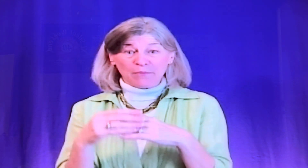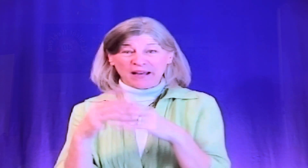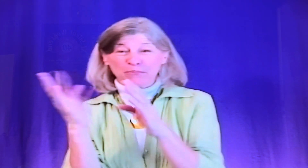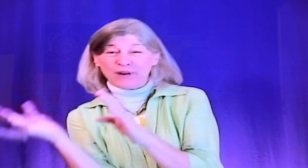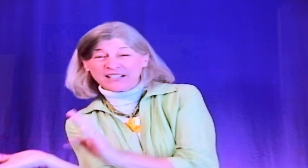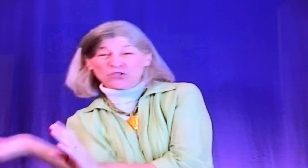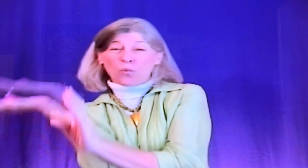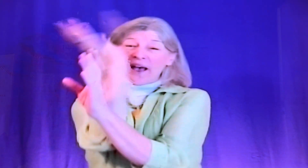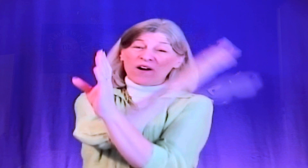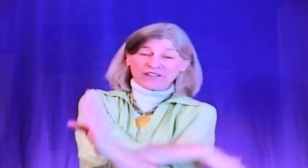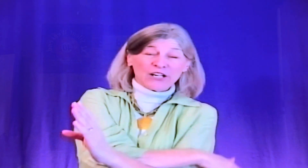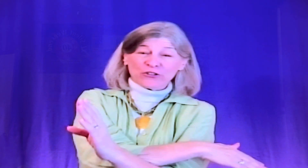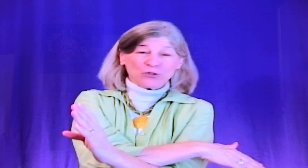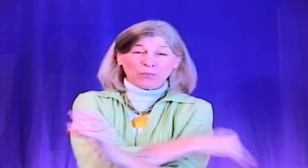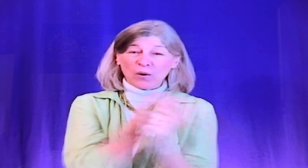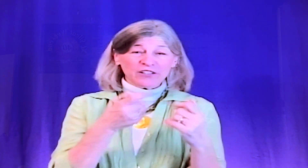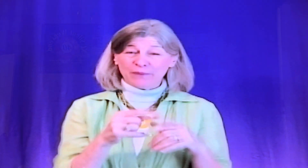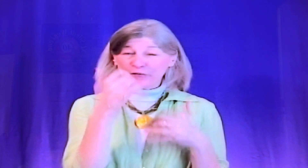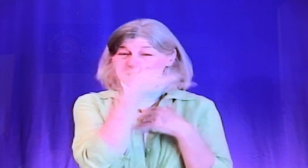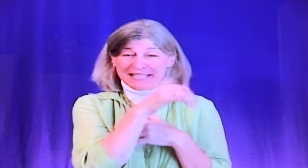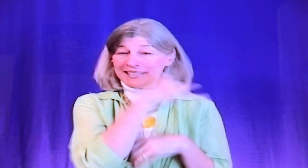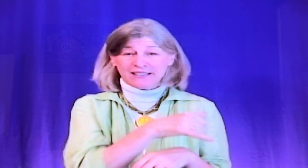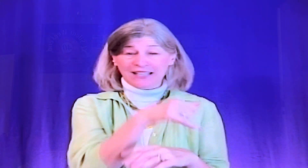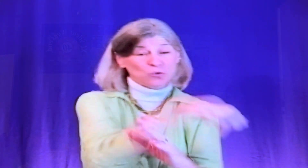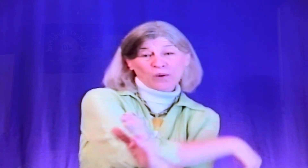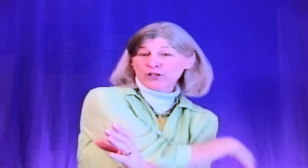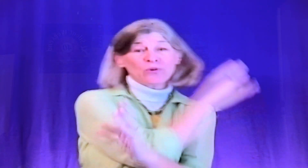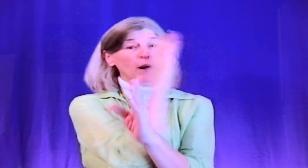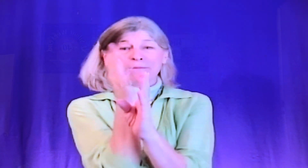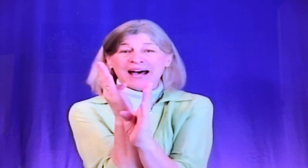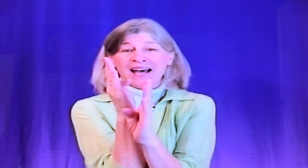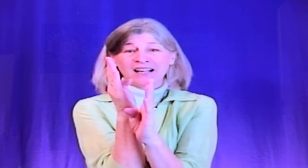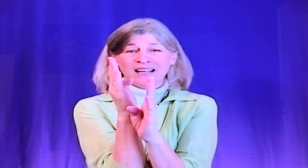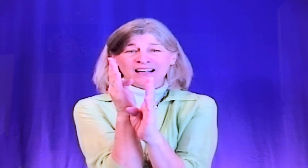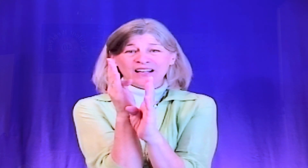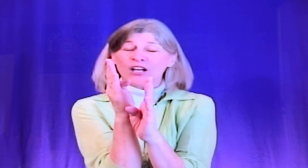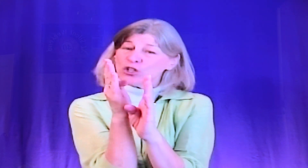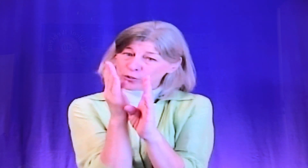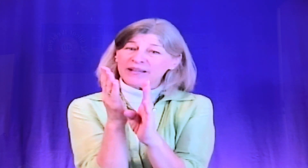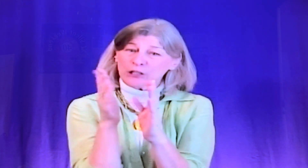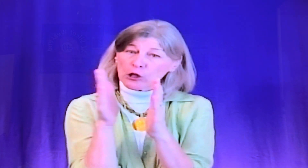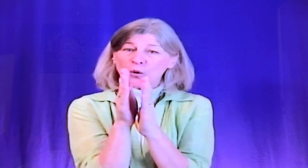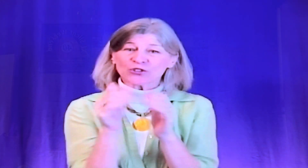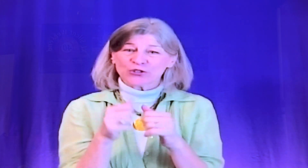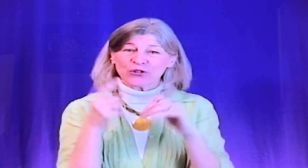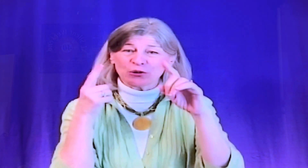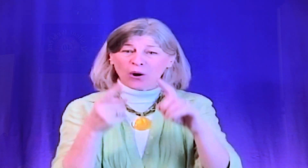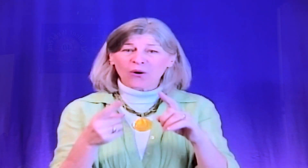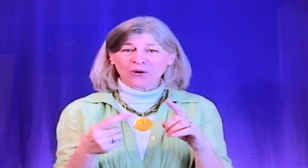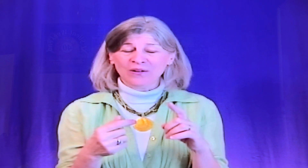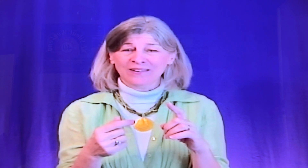and practice way over here to the point of being ridiculous, when you come back, you'll be closer to your goal.